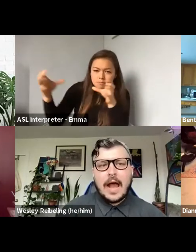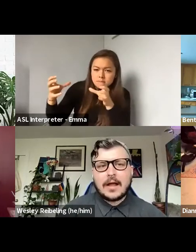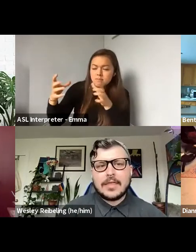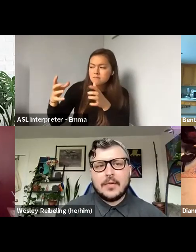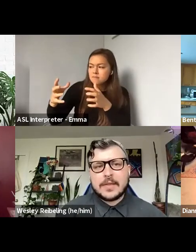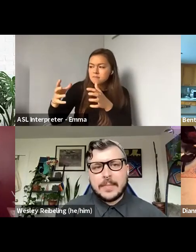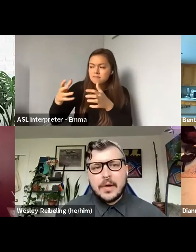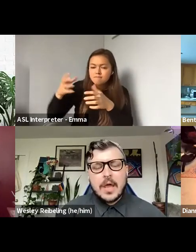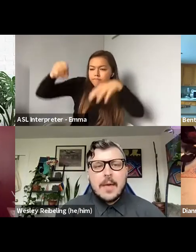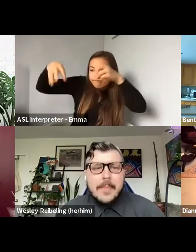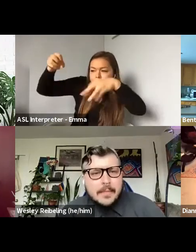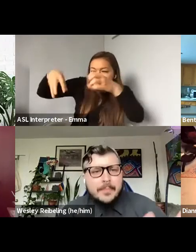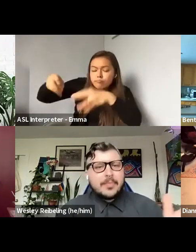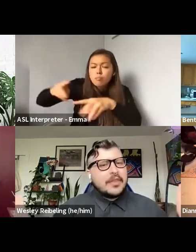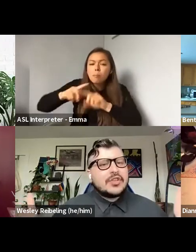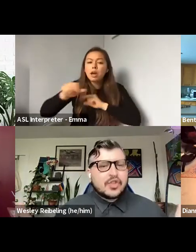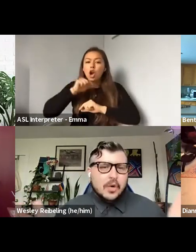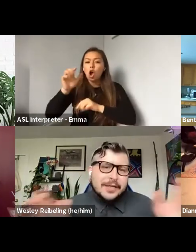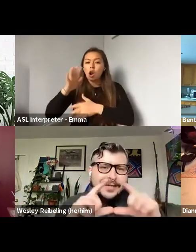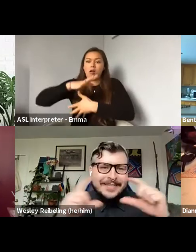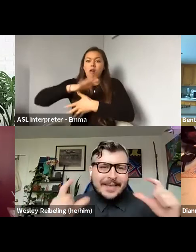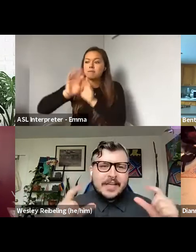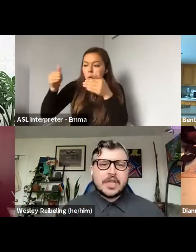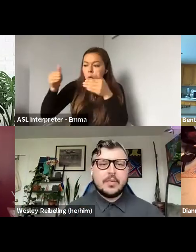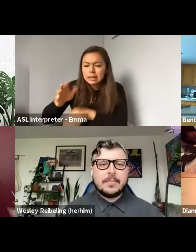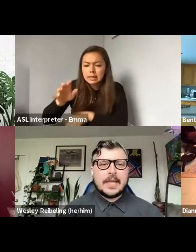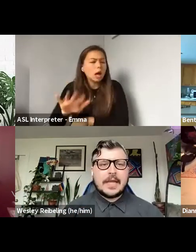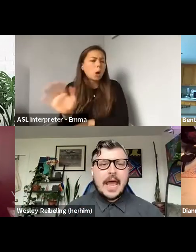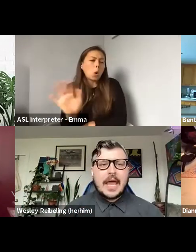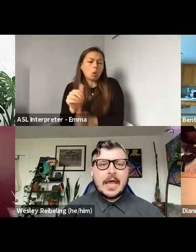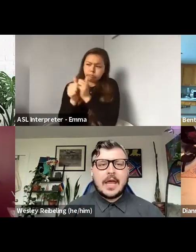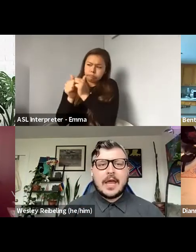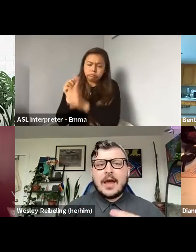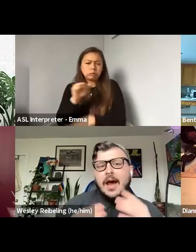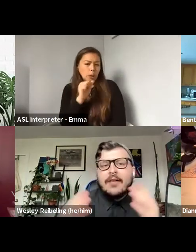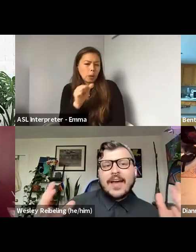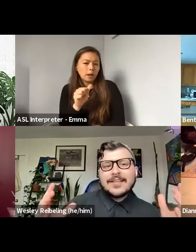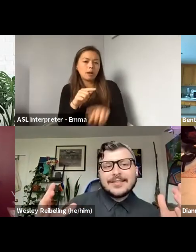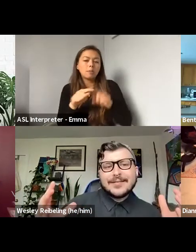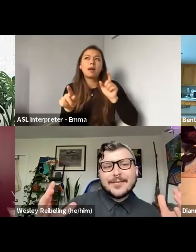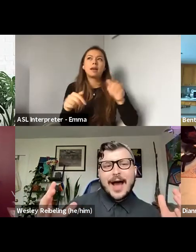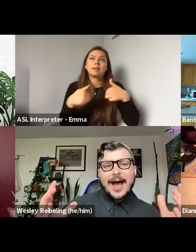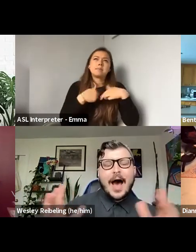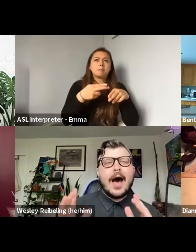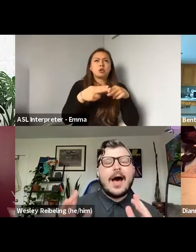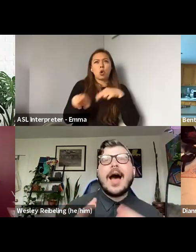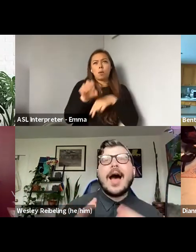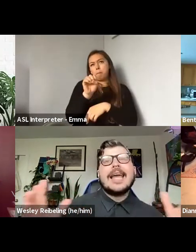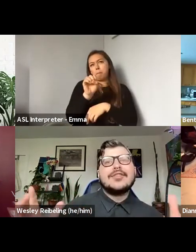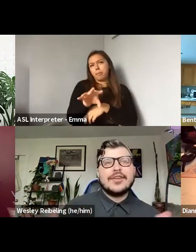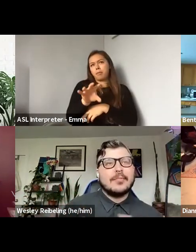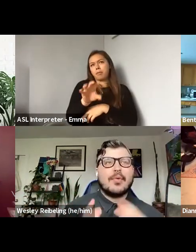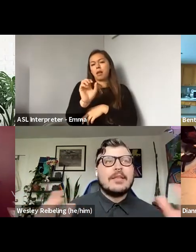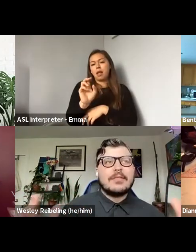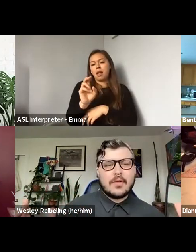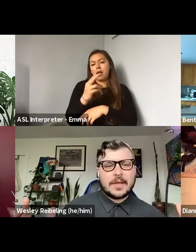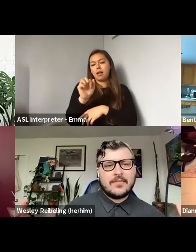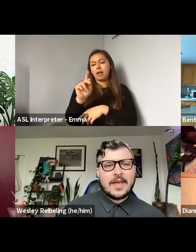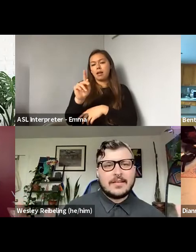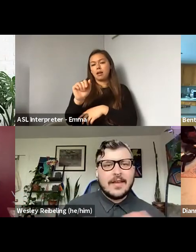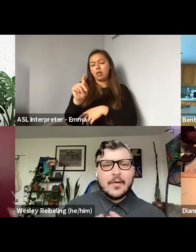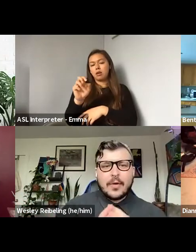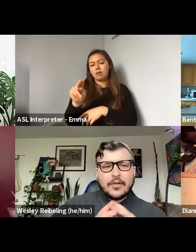our hackathon was about. But the short definition would be a event, ideation or